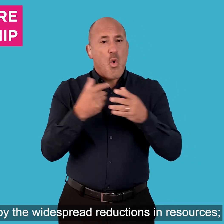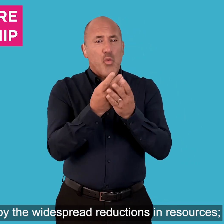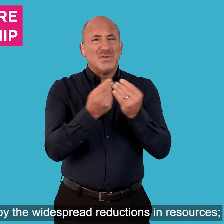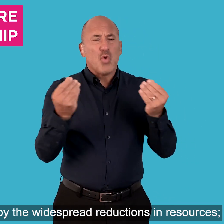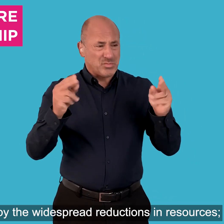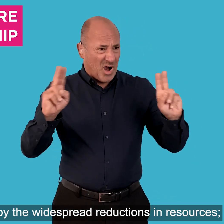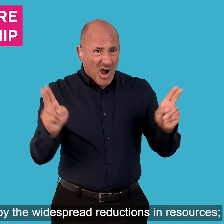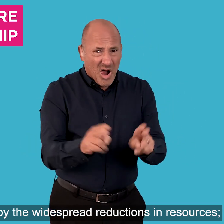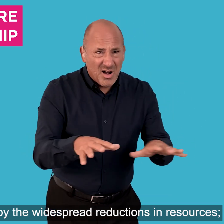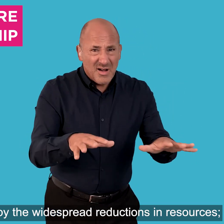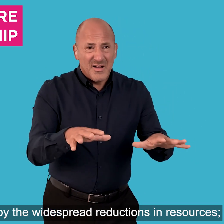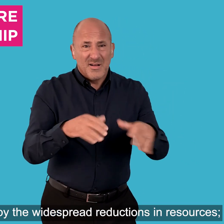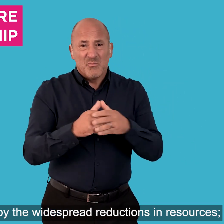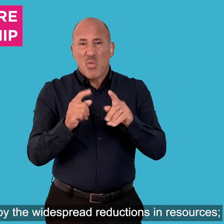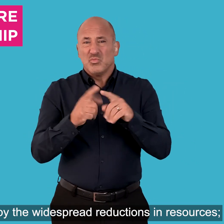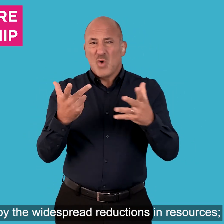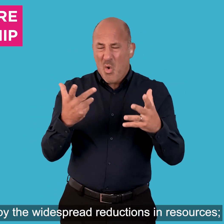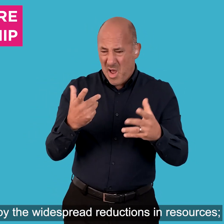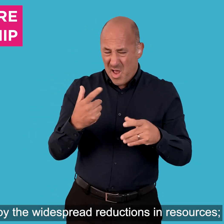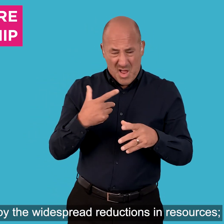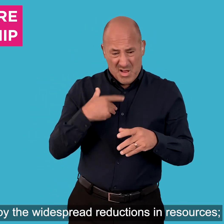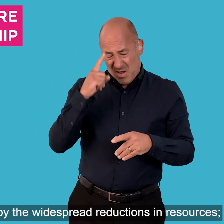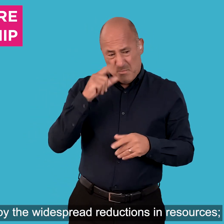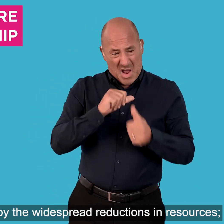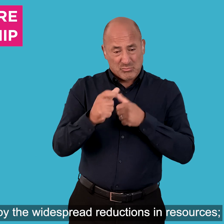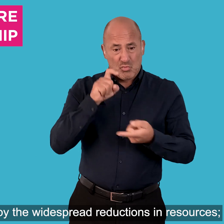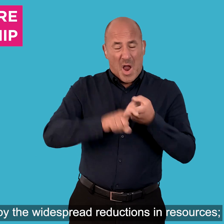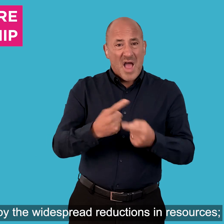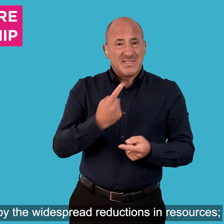increased demand from funders by the widespread reduction in resources,